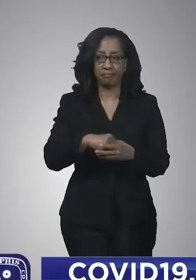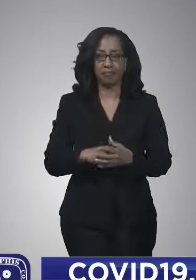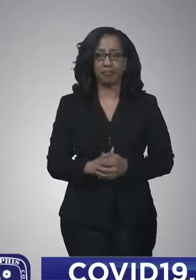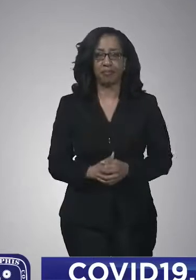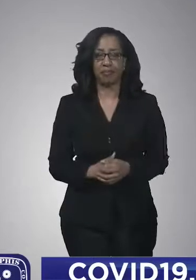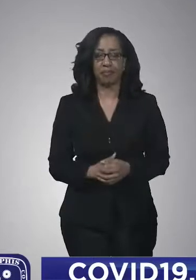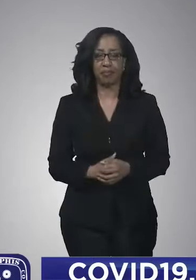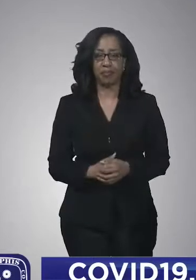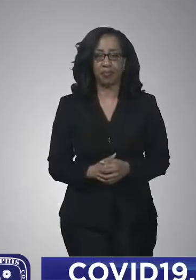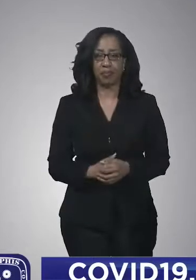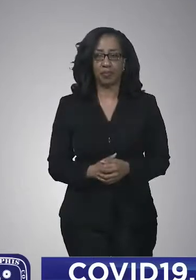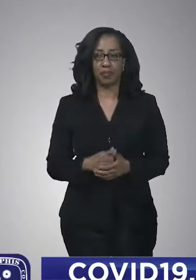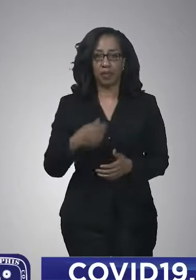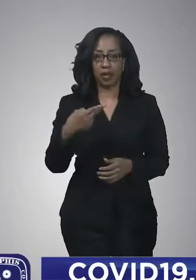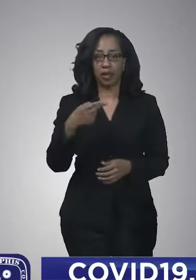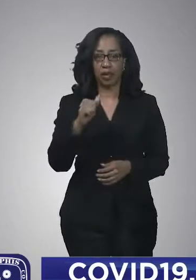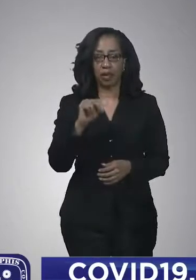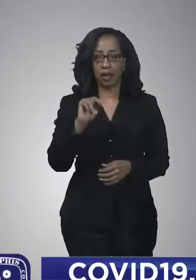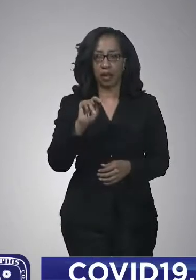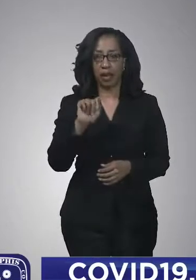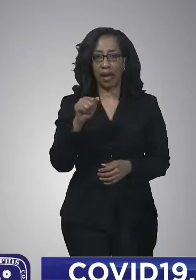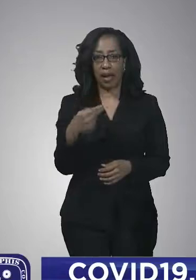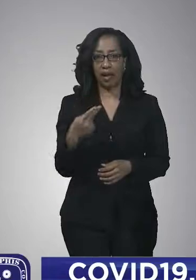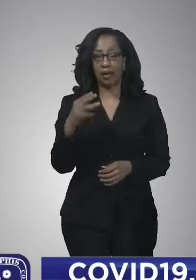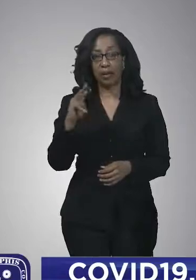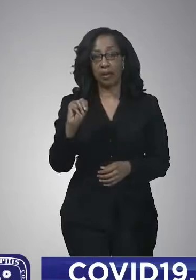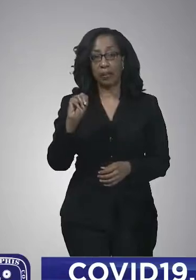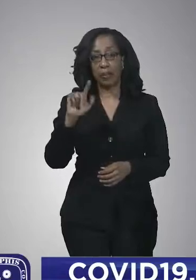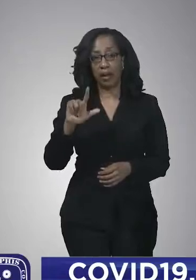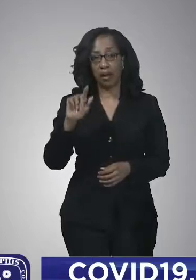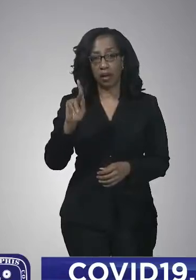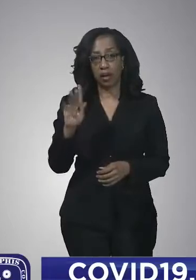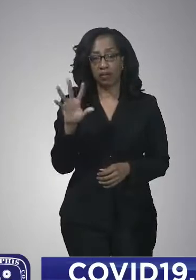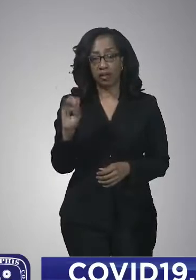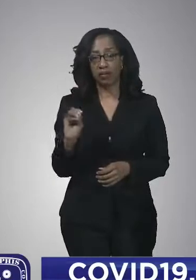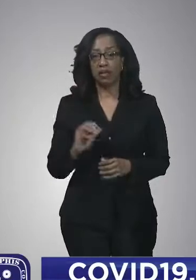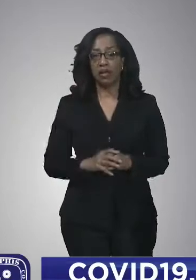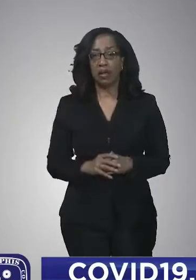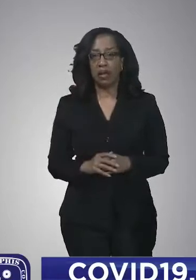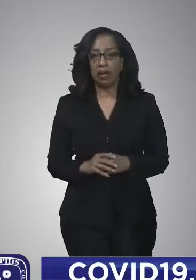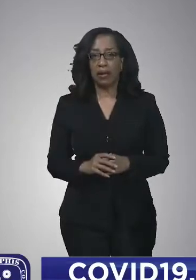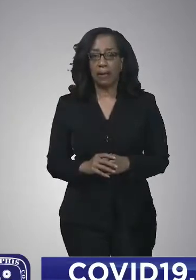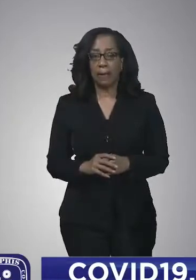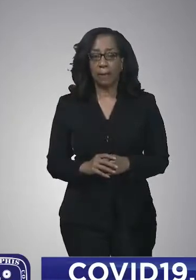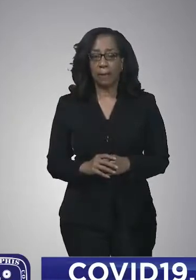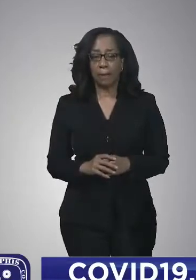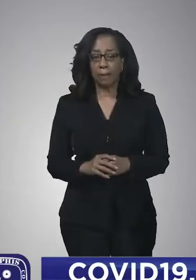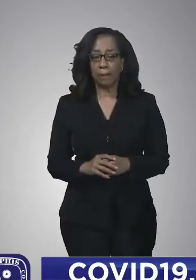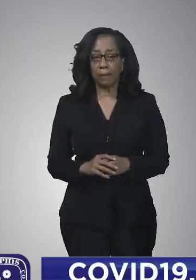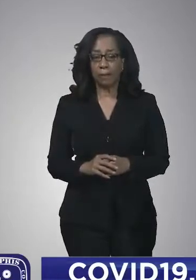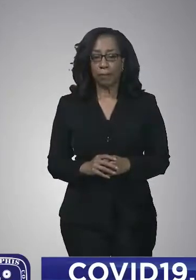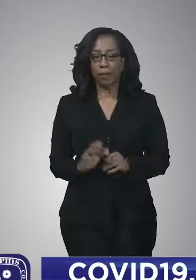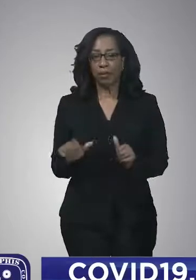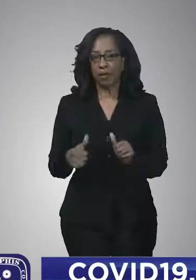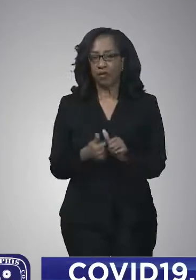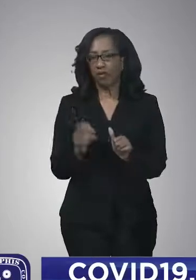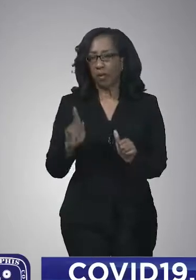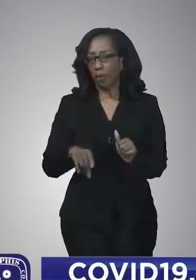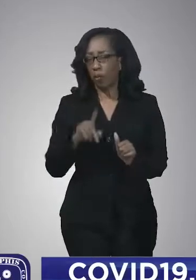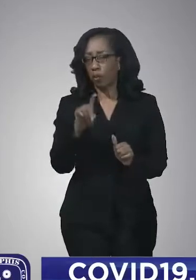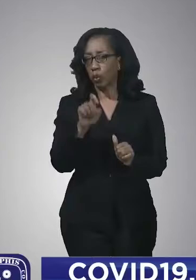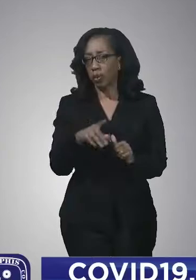Hannah Grabenstein, MLK 50. I guess as a follow-up for that, I'm wondering, what if